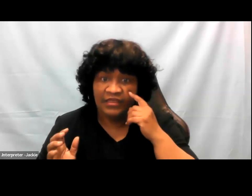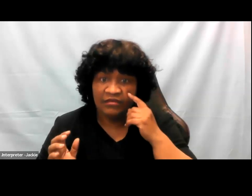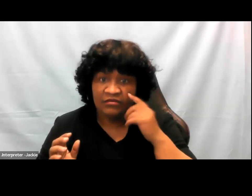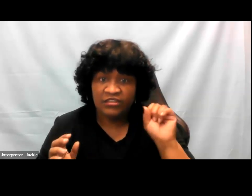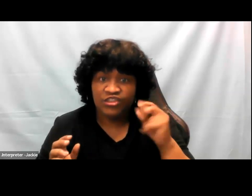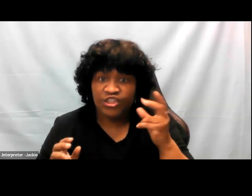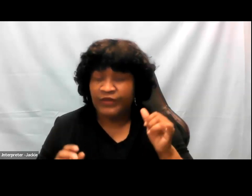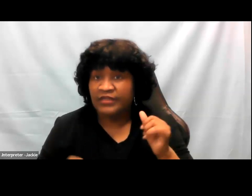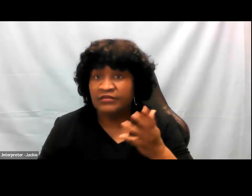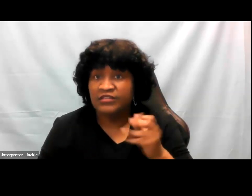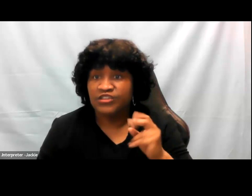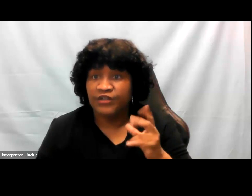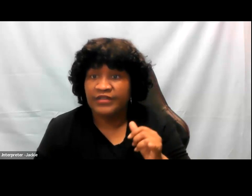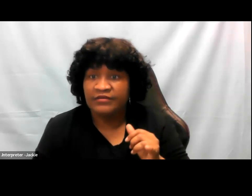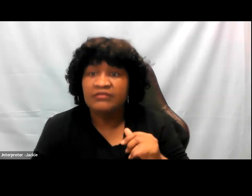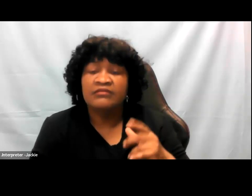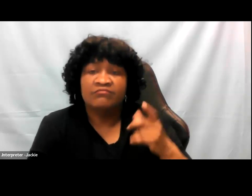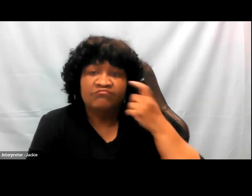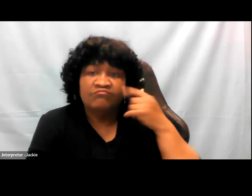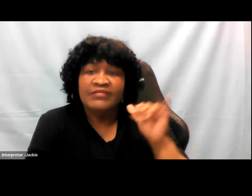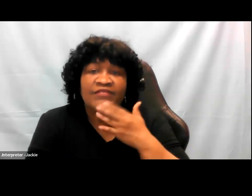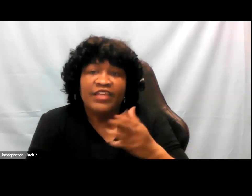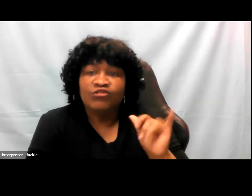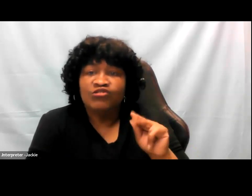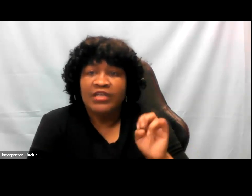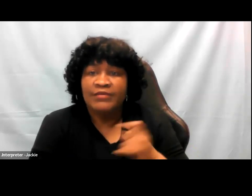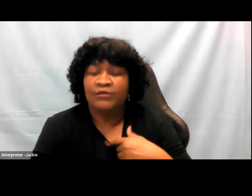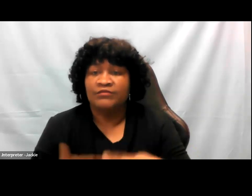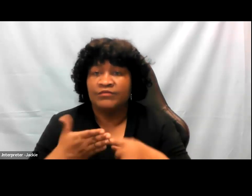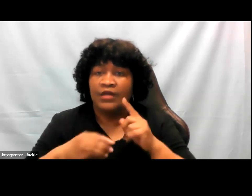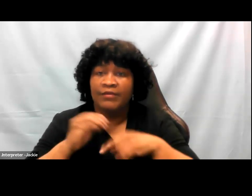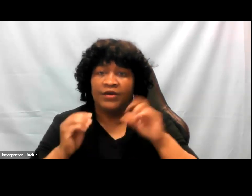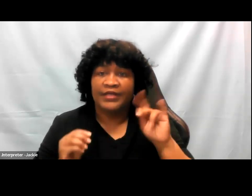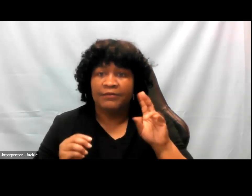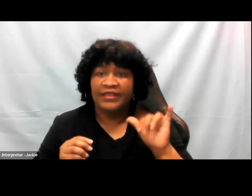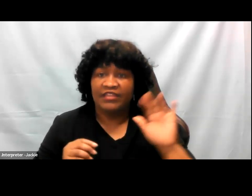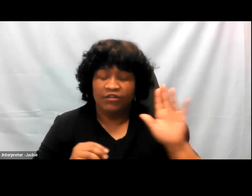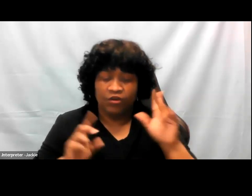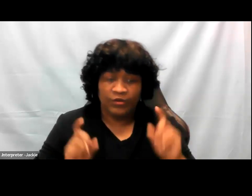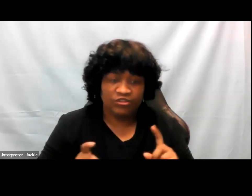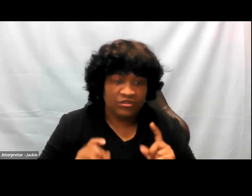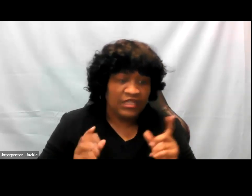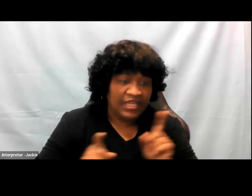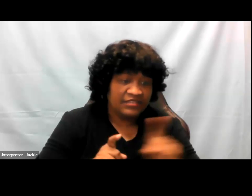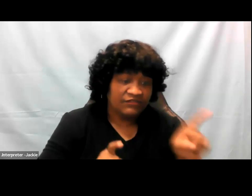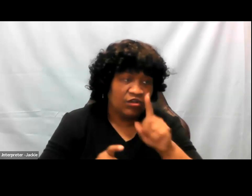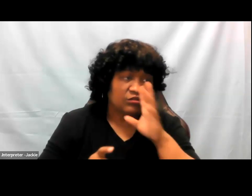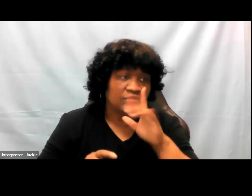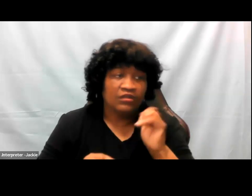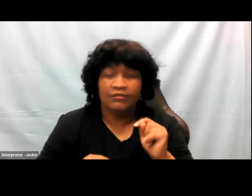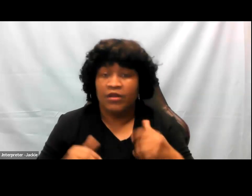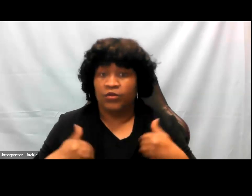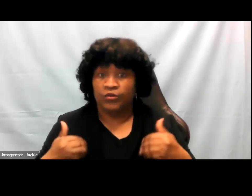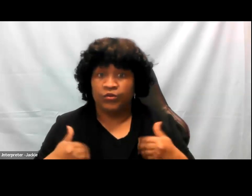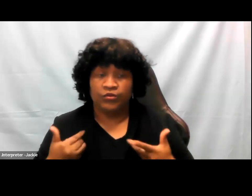Sherry. Yeah, thank you, Jamie. I just wanted to address Kimberly's question about as far as youth, that are contacted